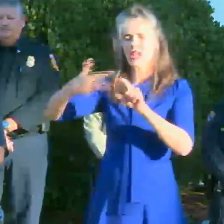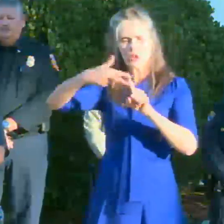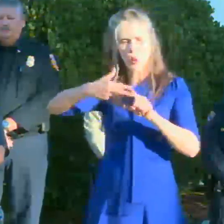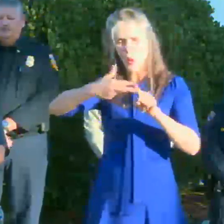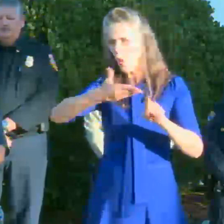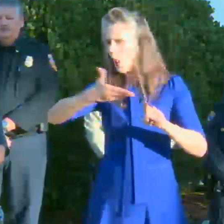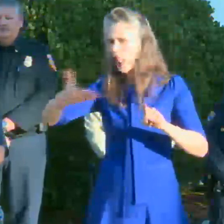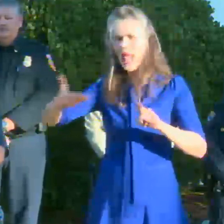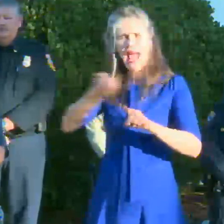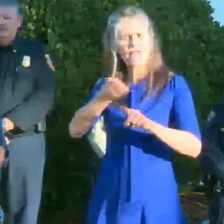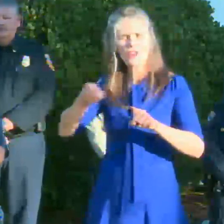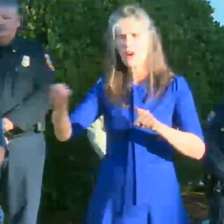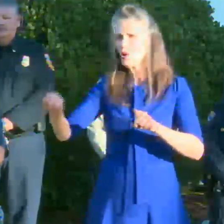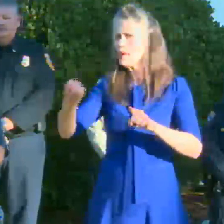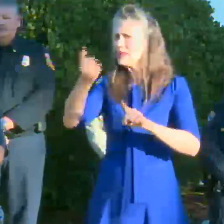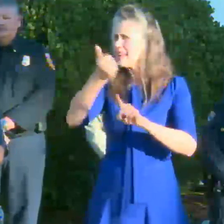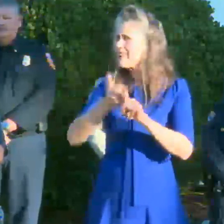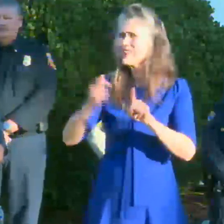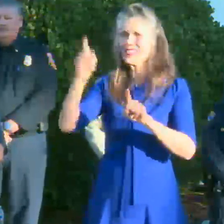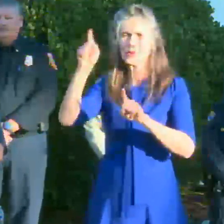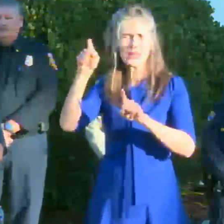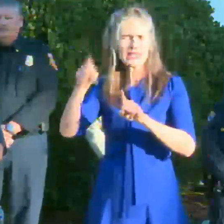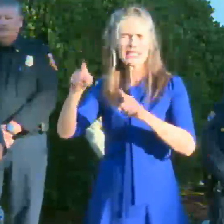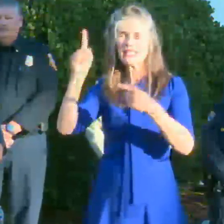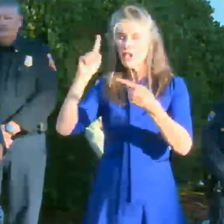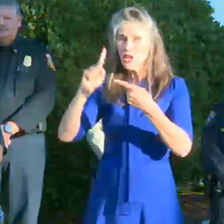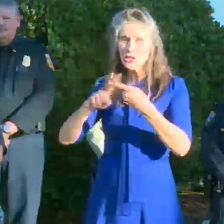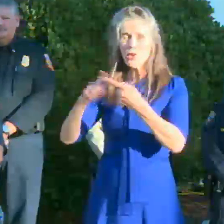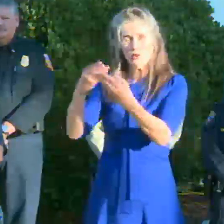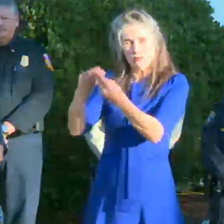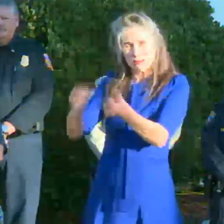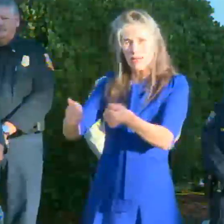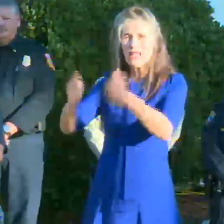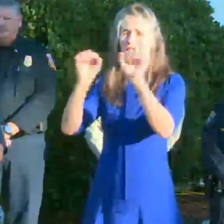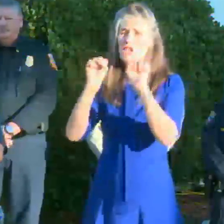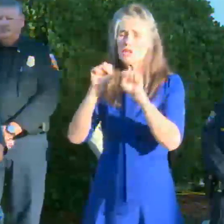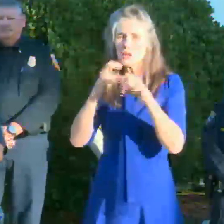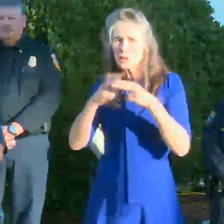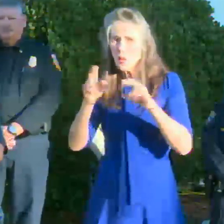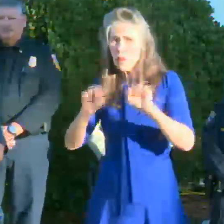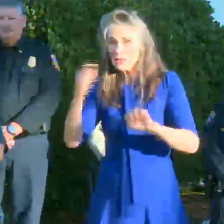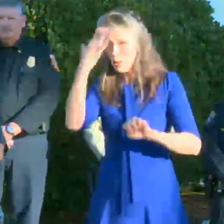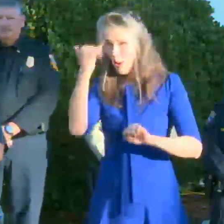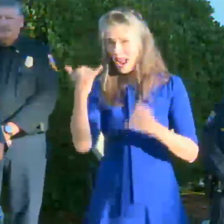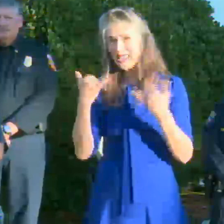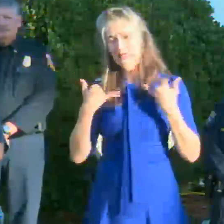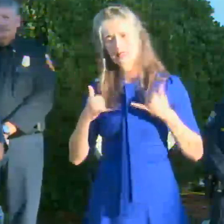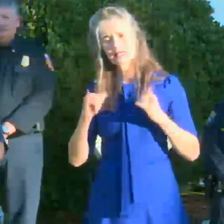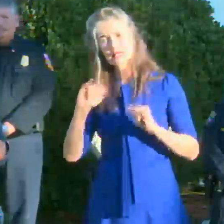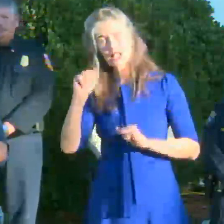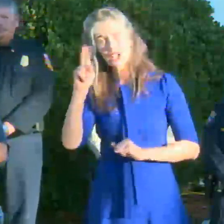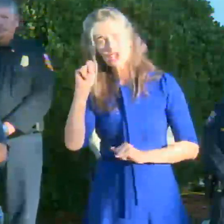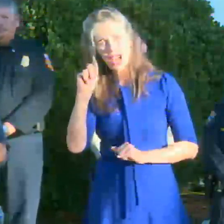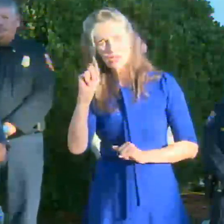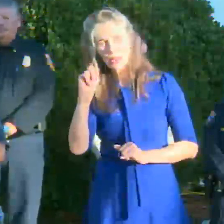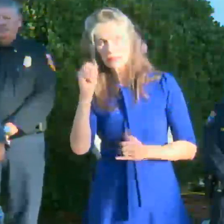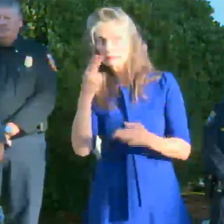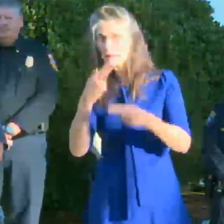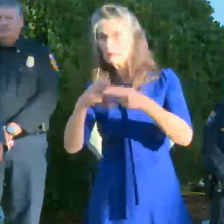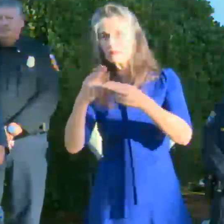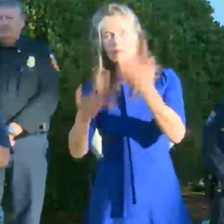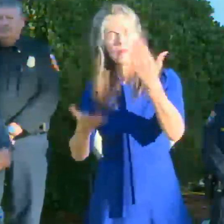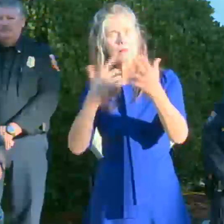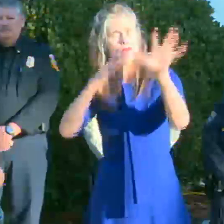community. It is still January, and most of our rainy season still lies ahead of us. We will work until we get this